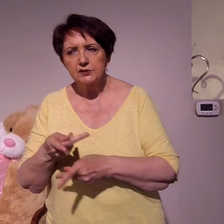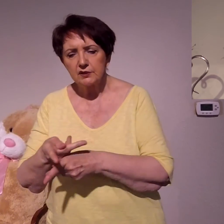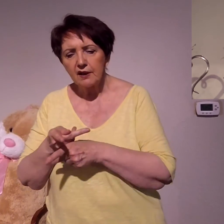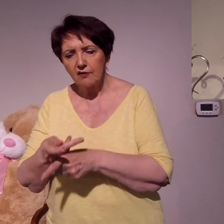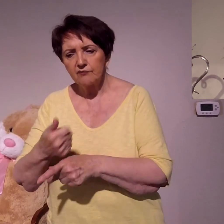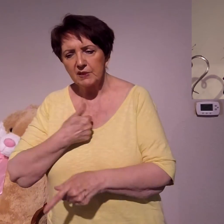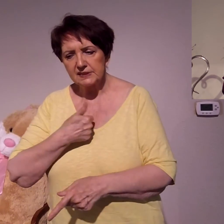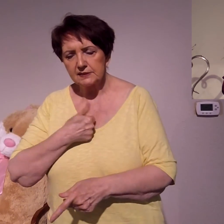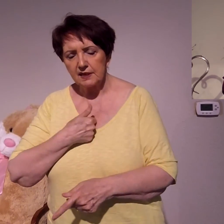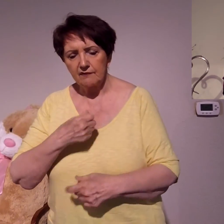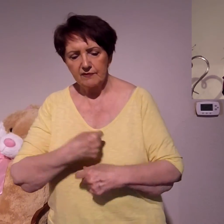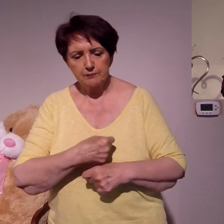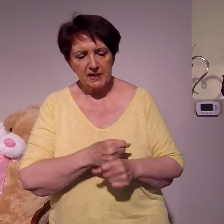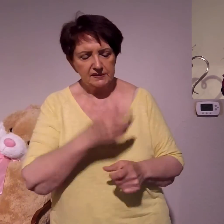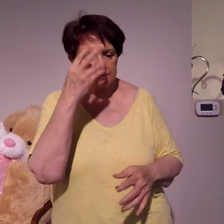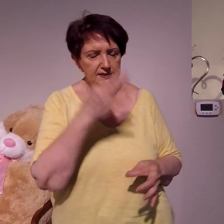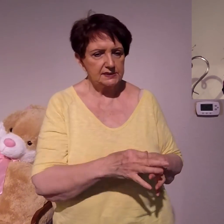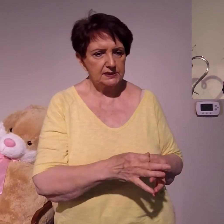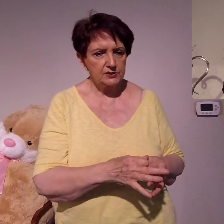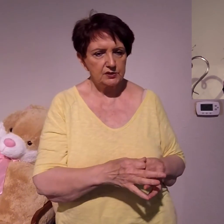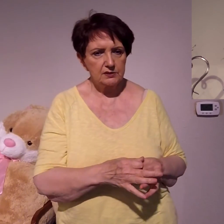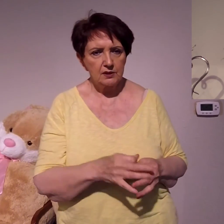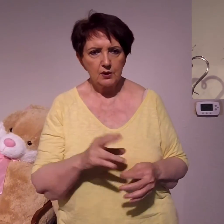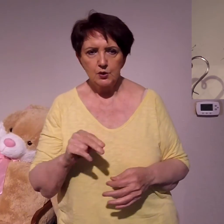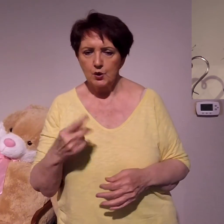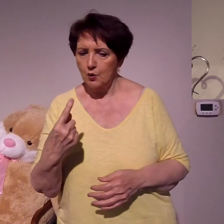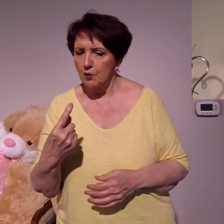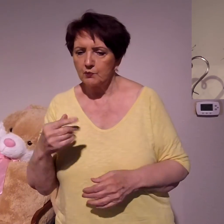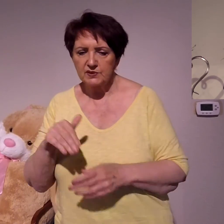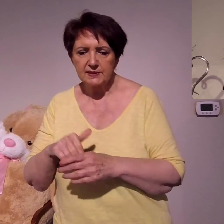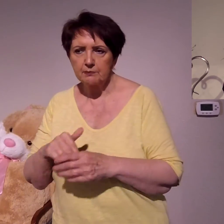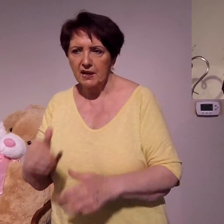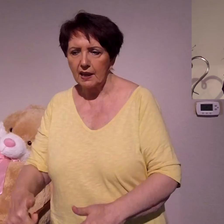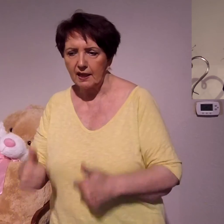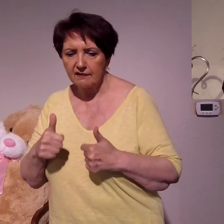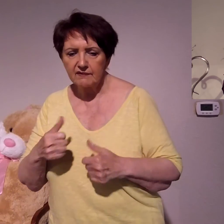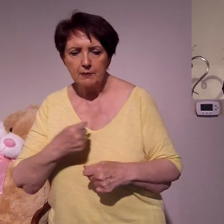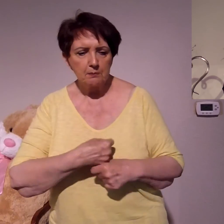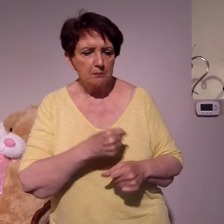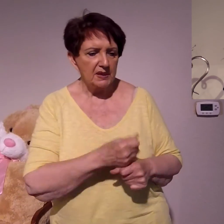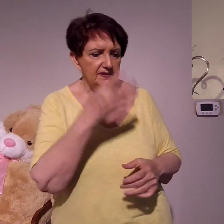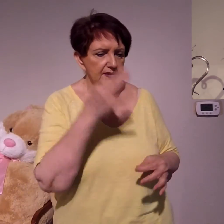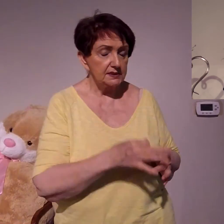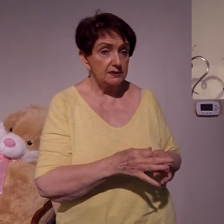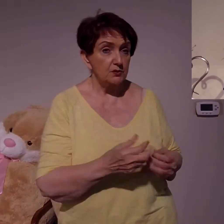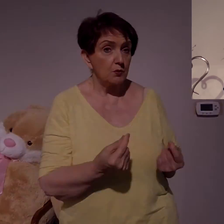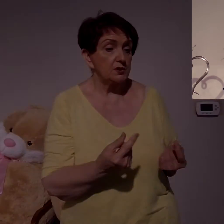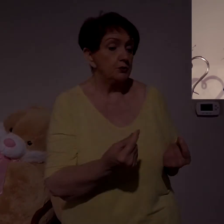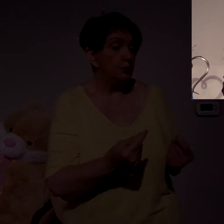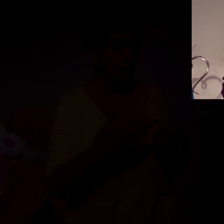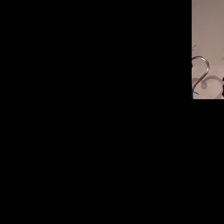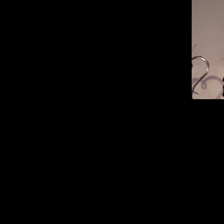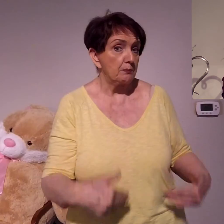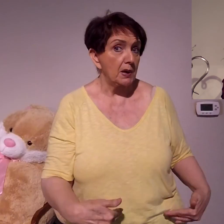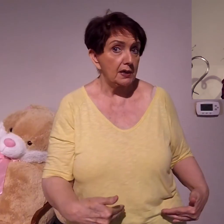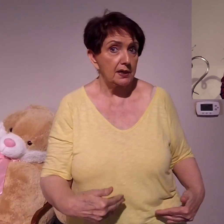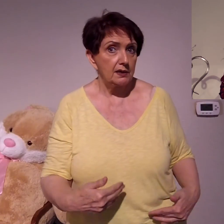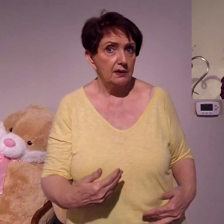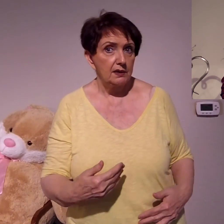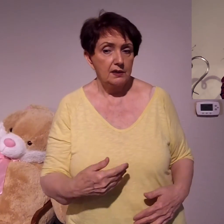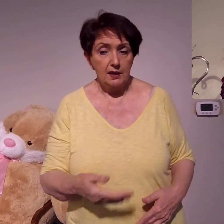me. And I now know sooner, I trust, when I'm not doing that. I think this is